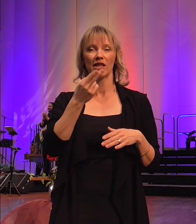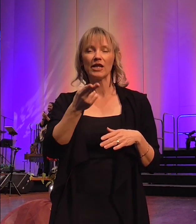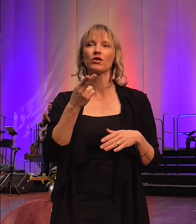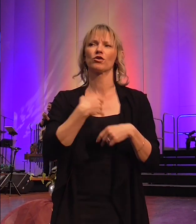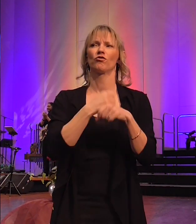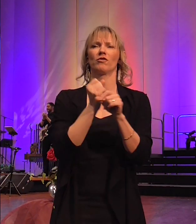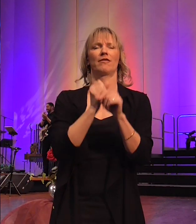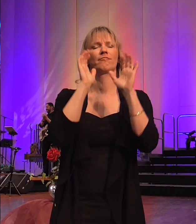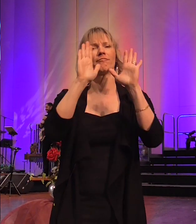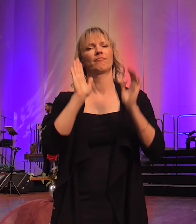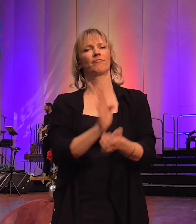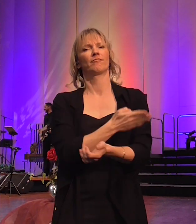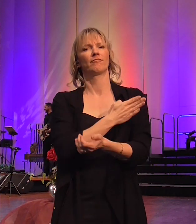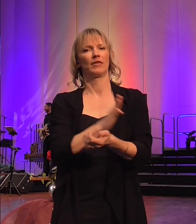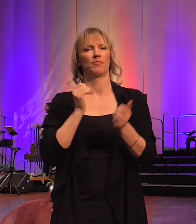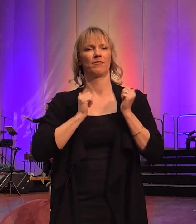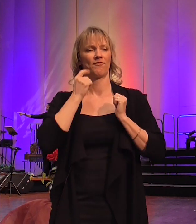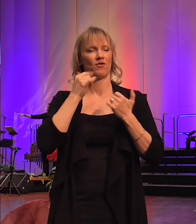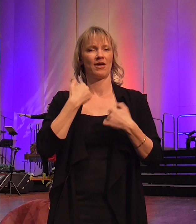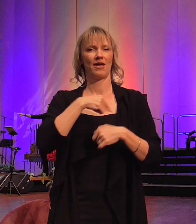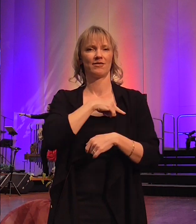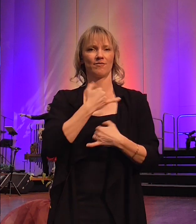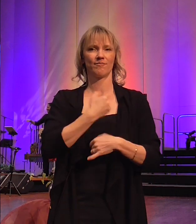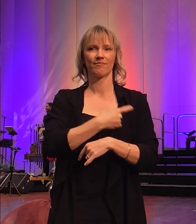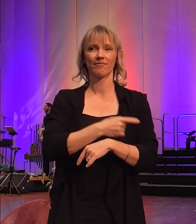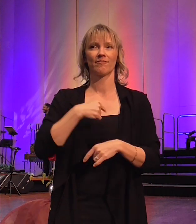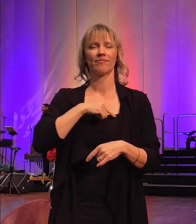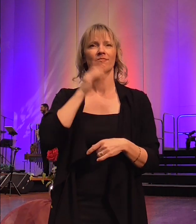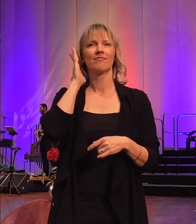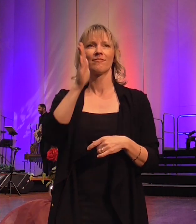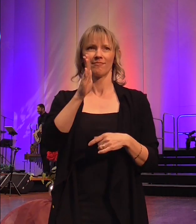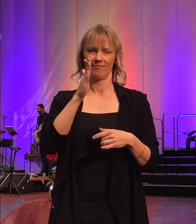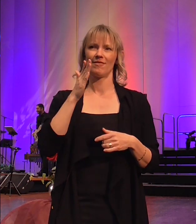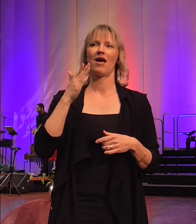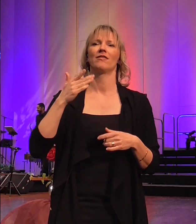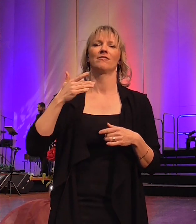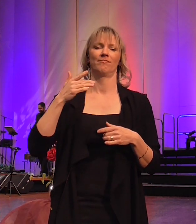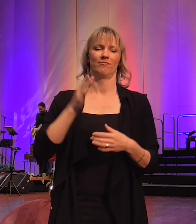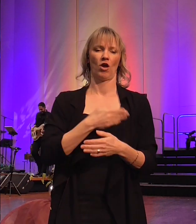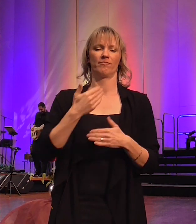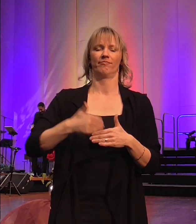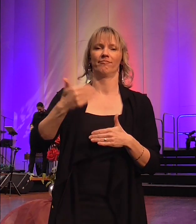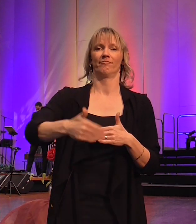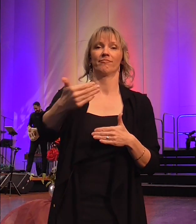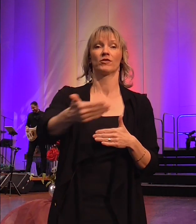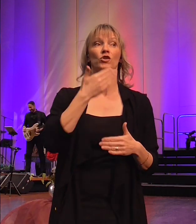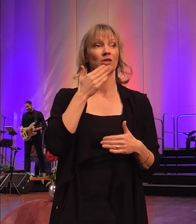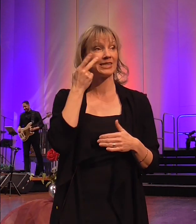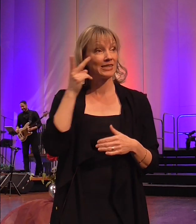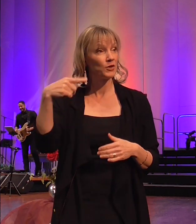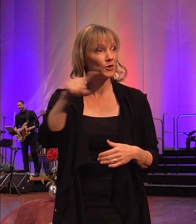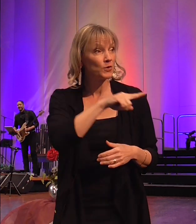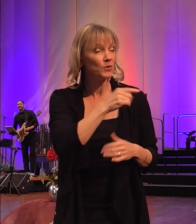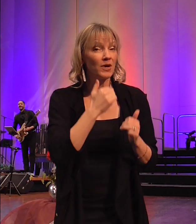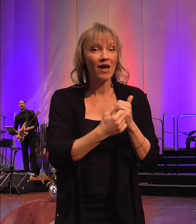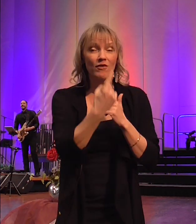musical buffet for us that we will be rolling out song by song this morning. Good to see you, everyone.